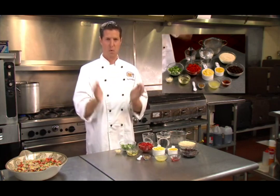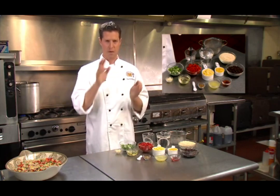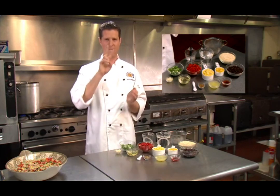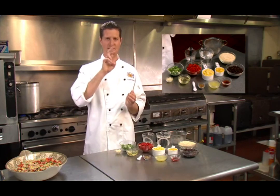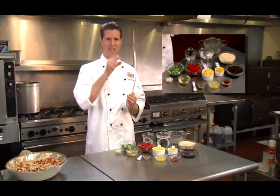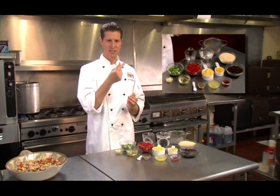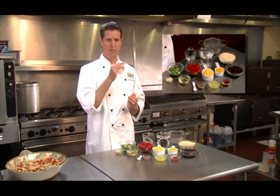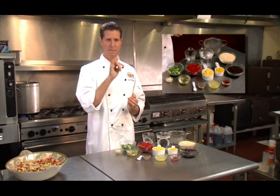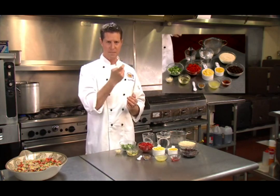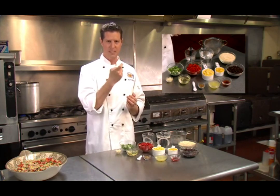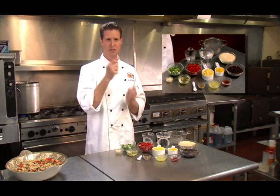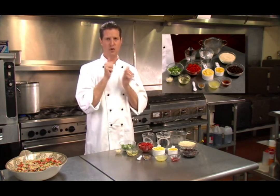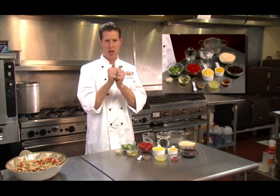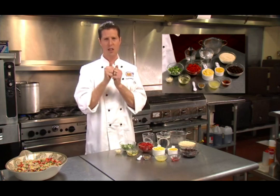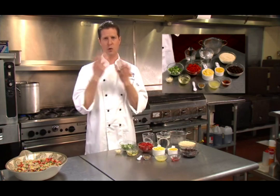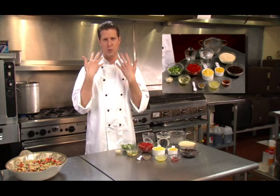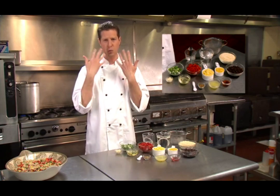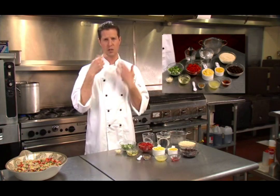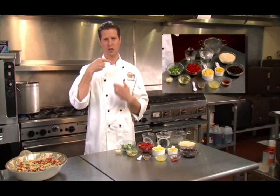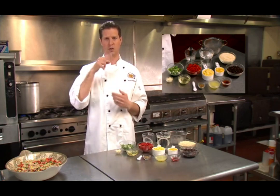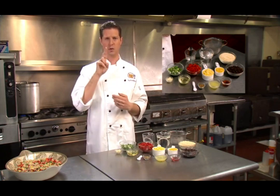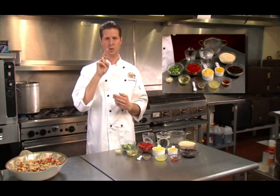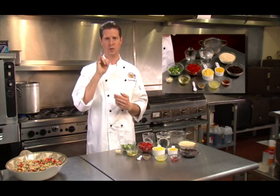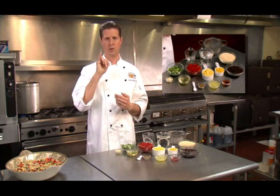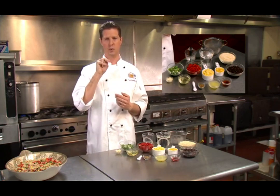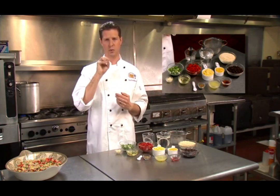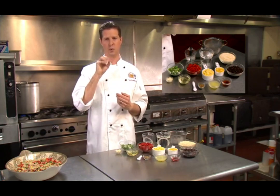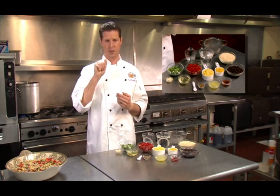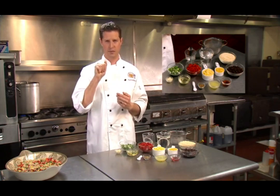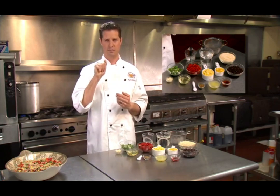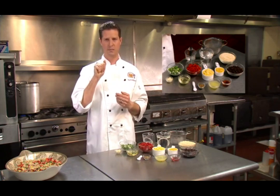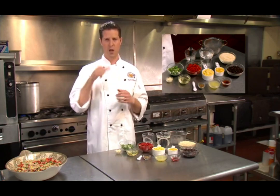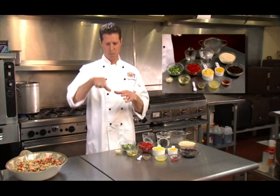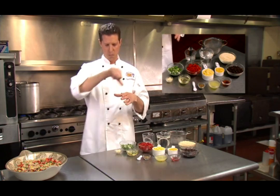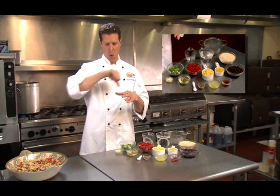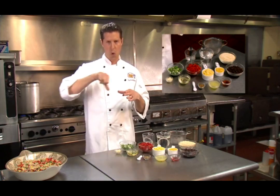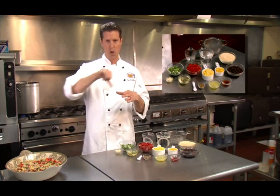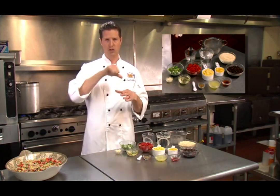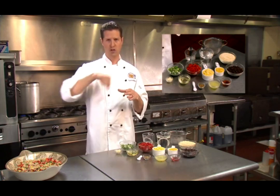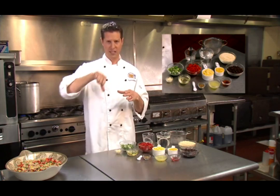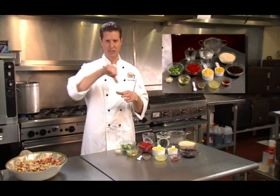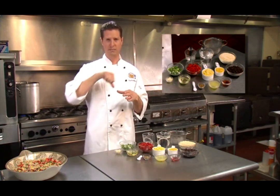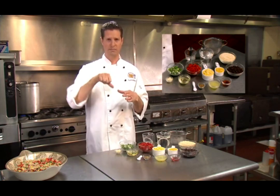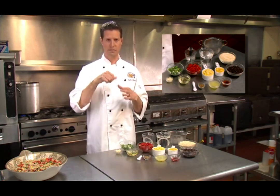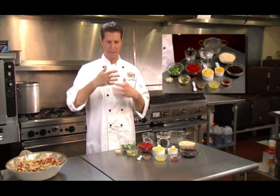Next, put mixed vegetables and the cooled quinoa together, pour the dressing over, and mix.